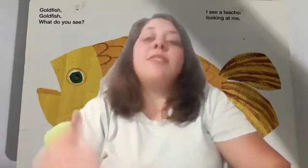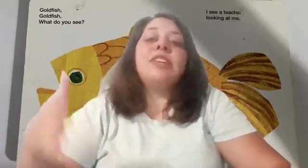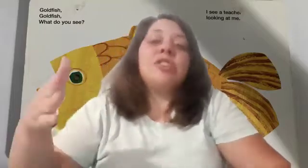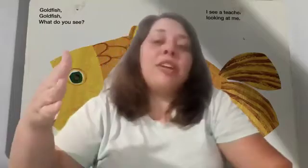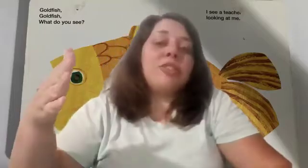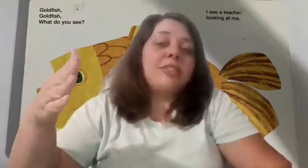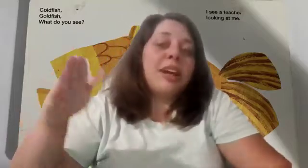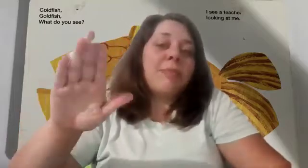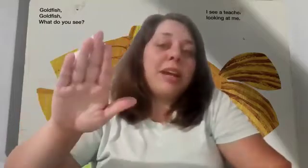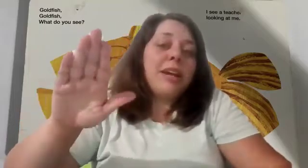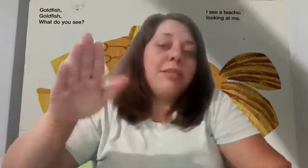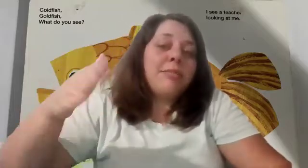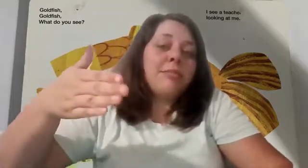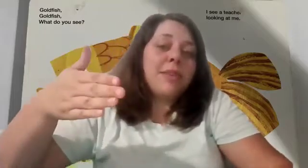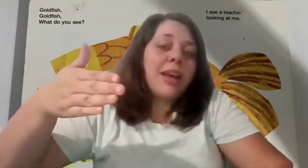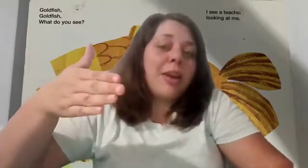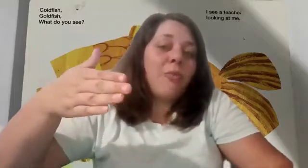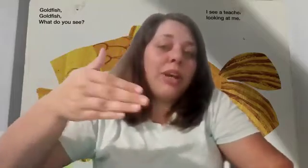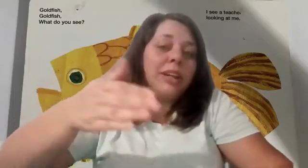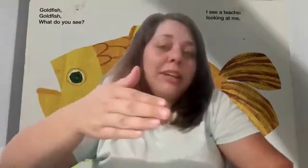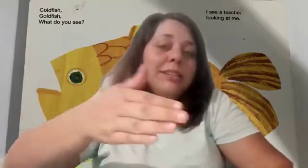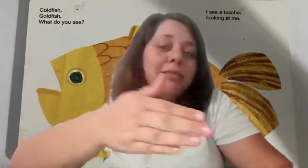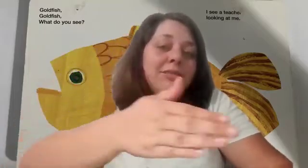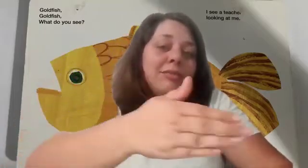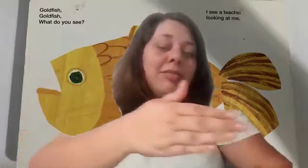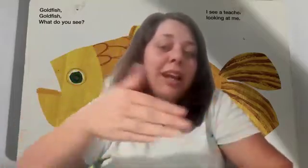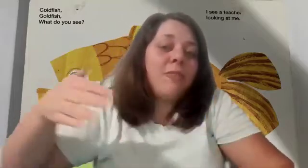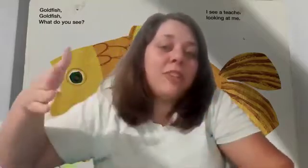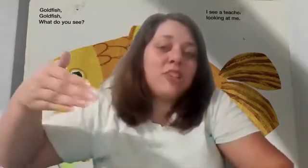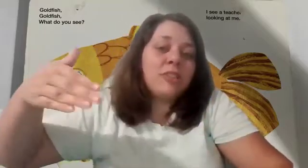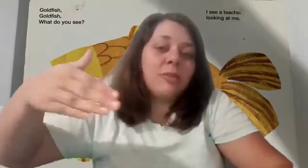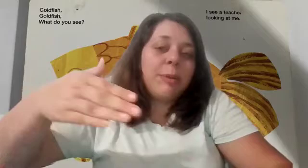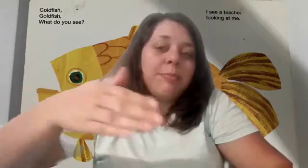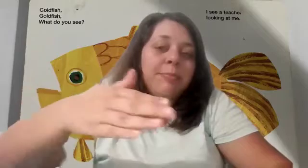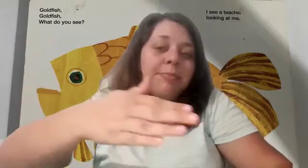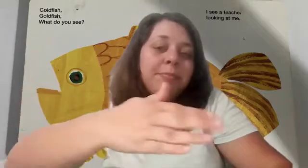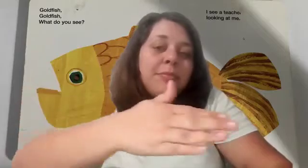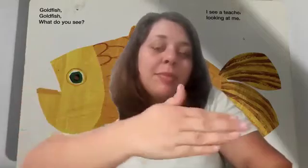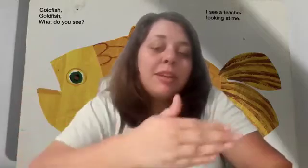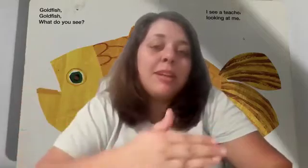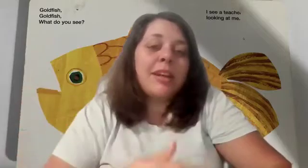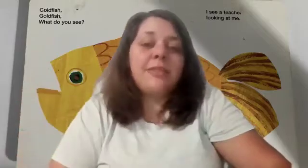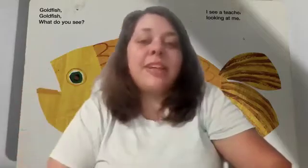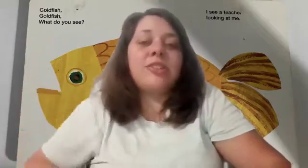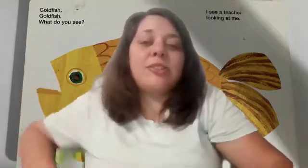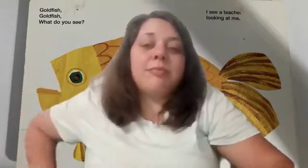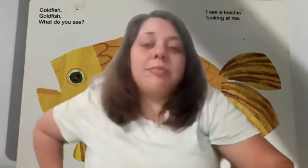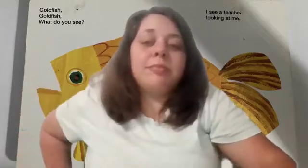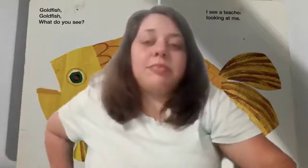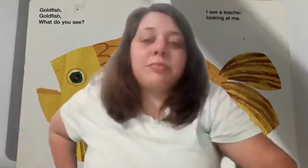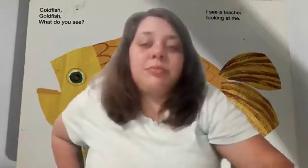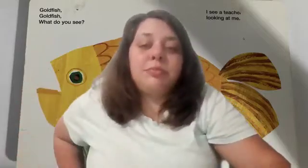And then fish, I just take my hand and I wiggle it, like how fish swim. And that's